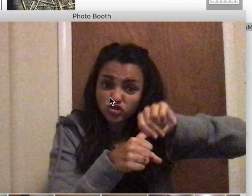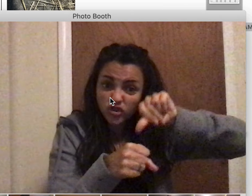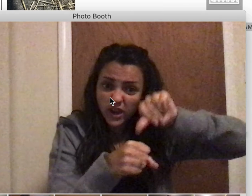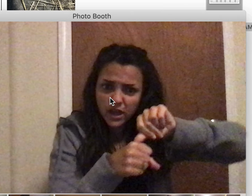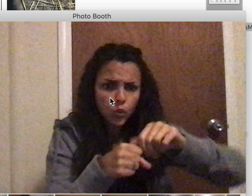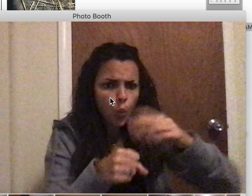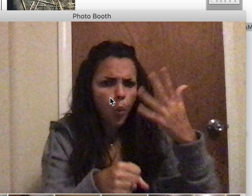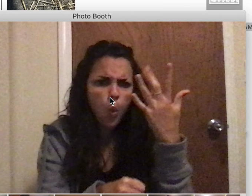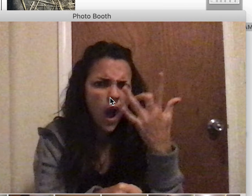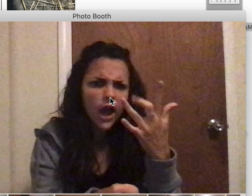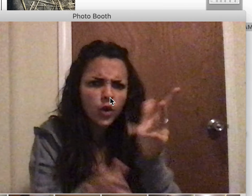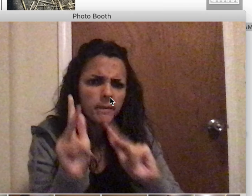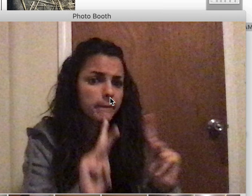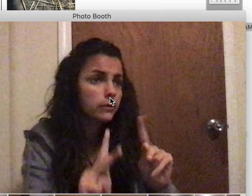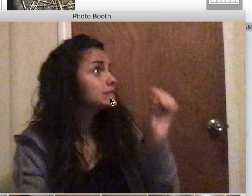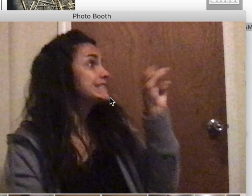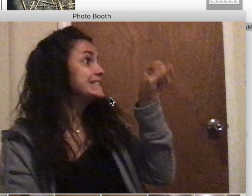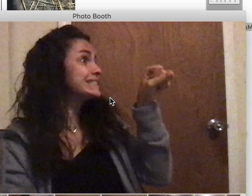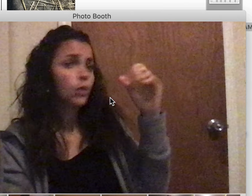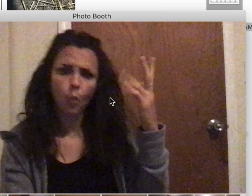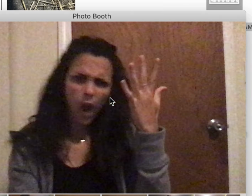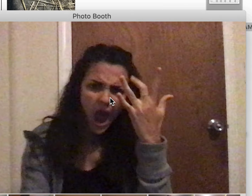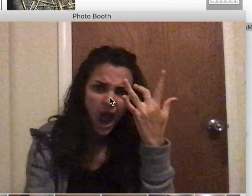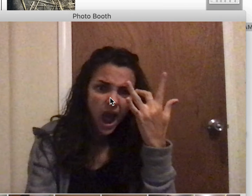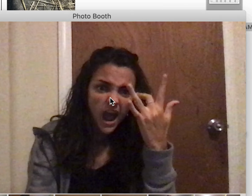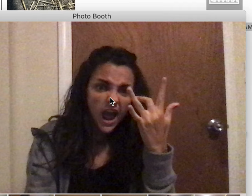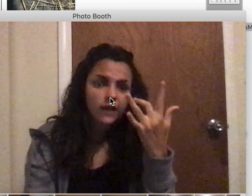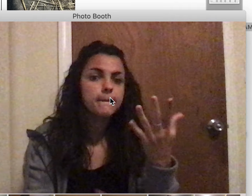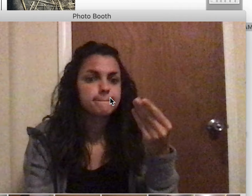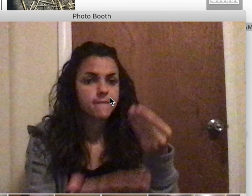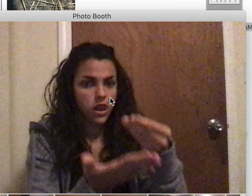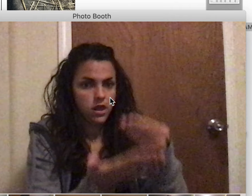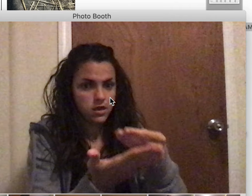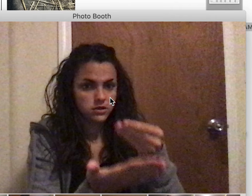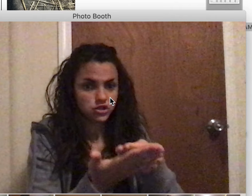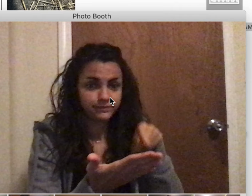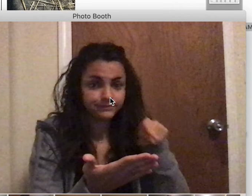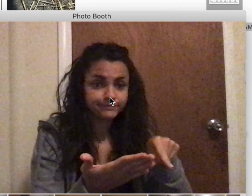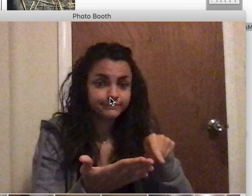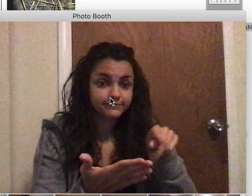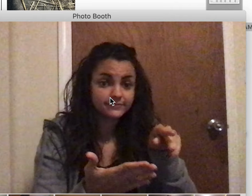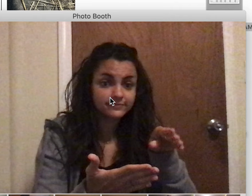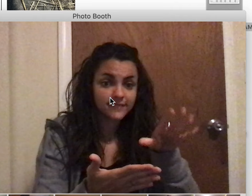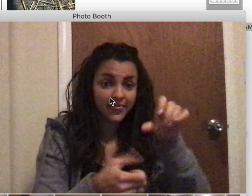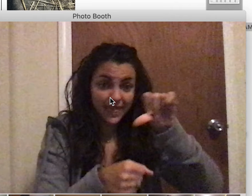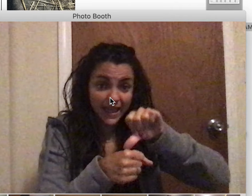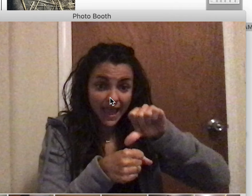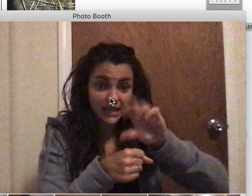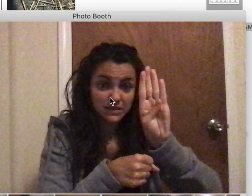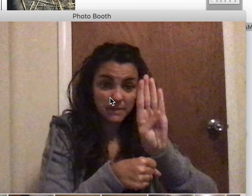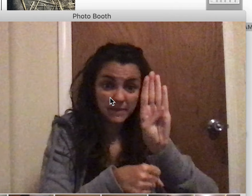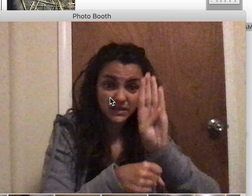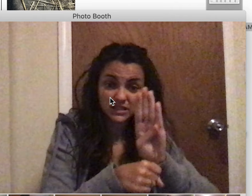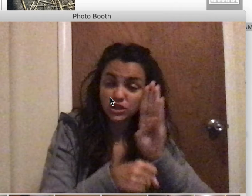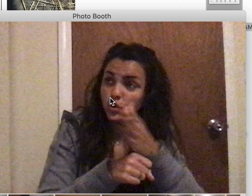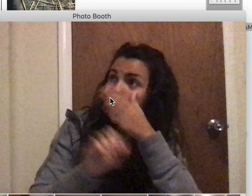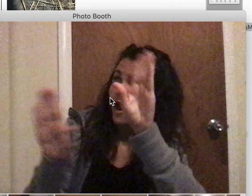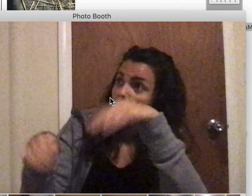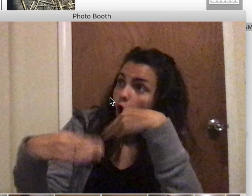large checks in order for them to use their land and drill for the gas and the